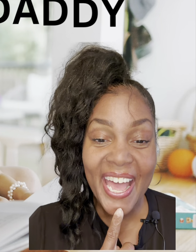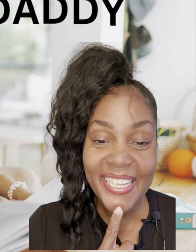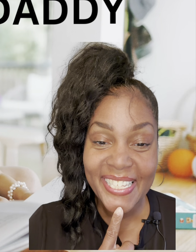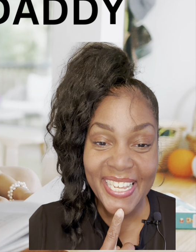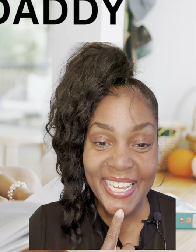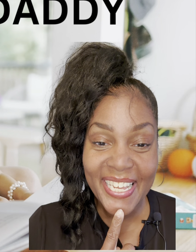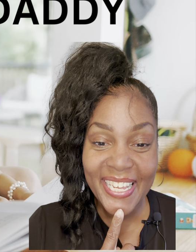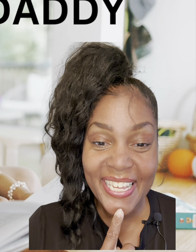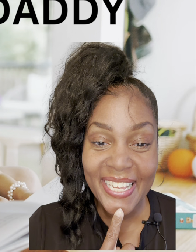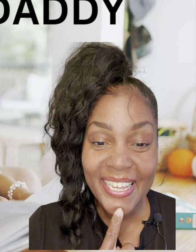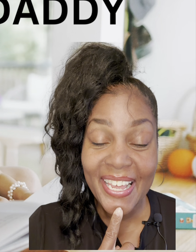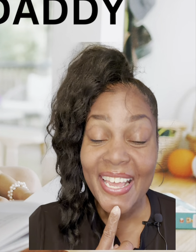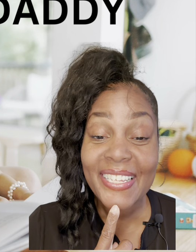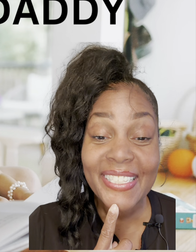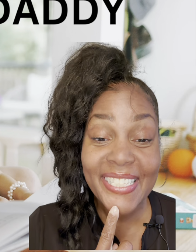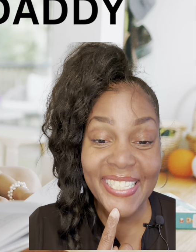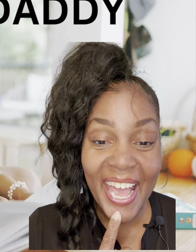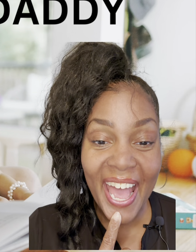daddy,